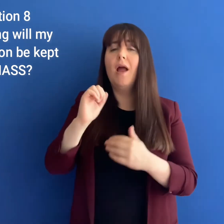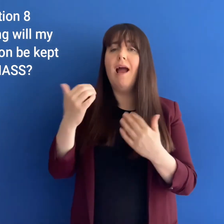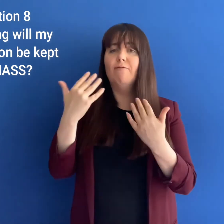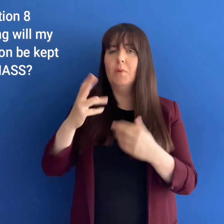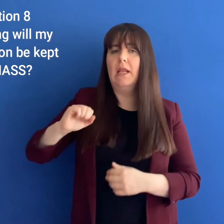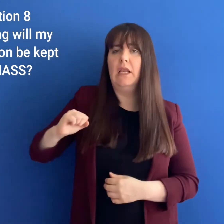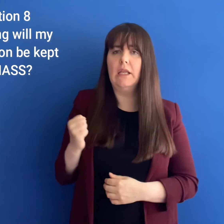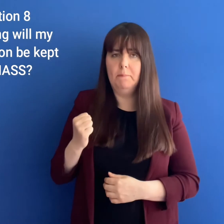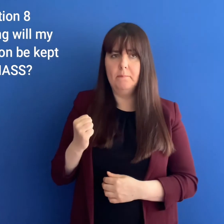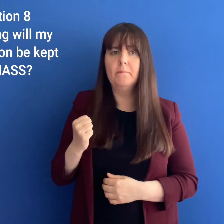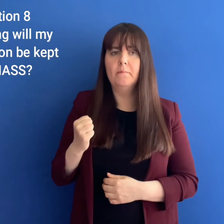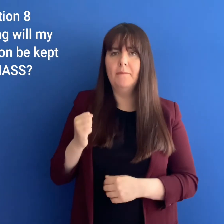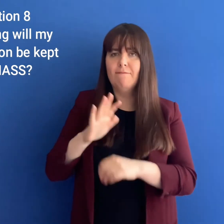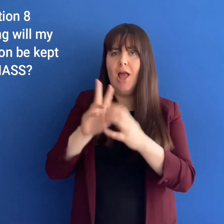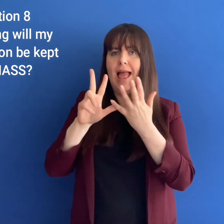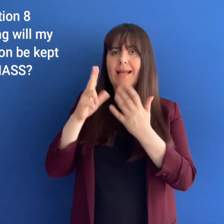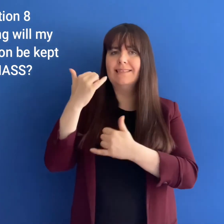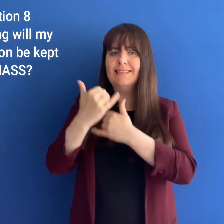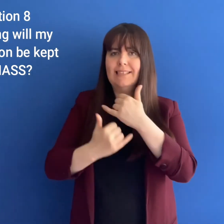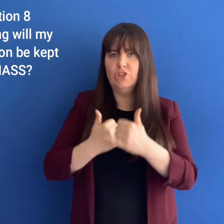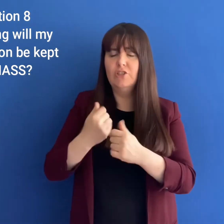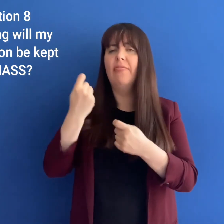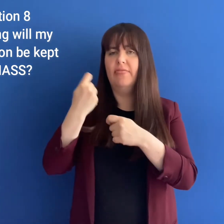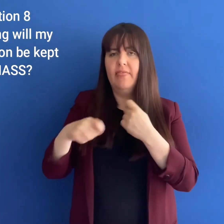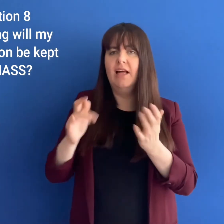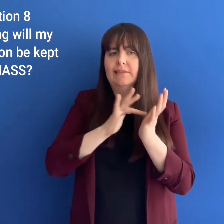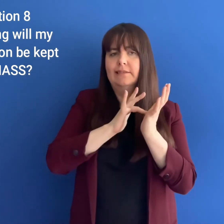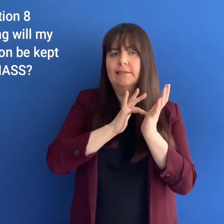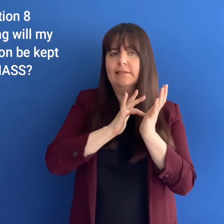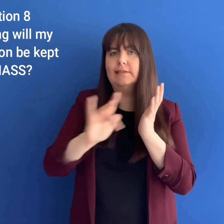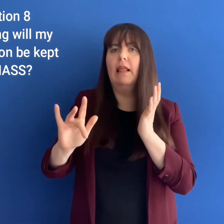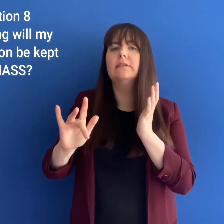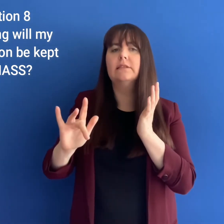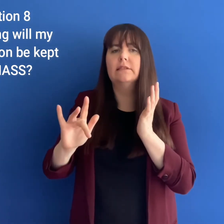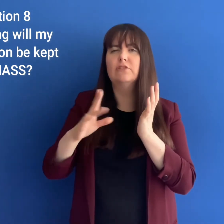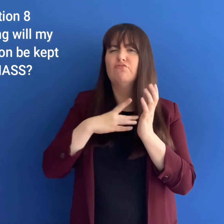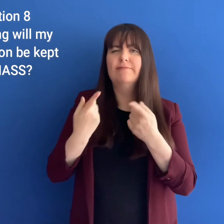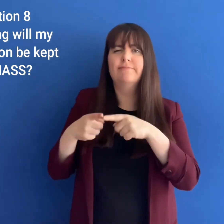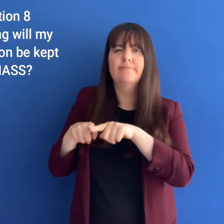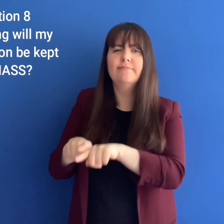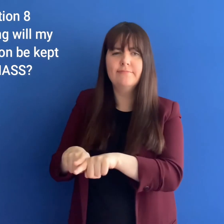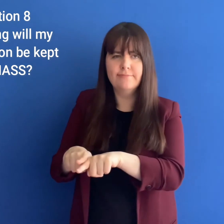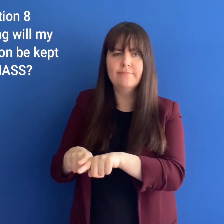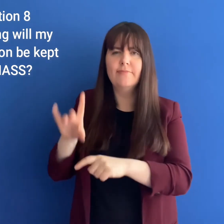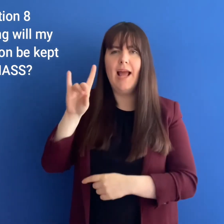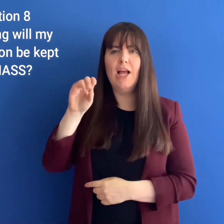After that, your information will be kept for 8 years and then it will be deleted in line